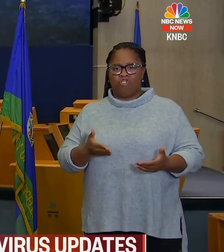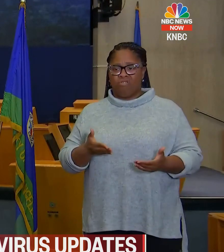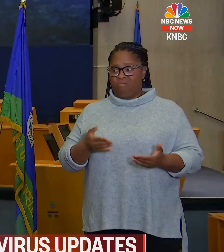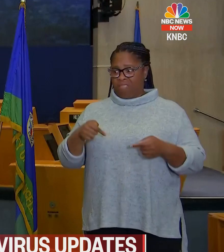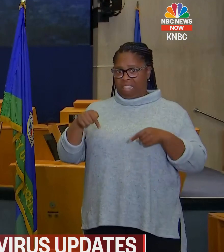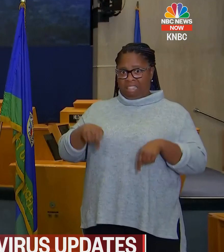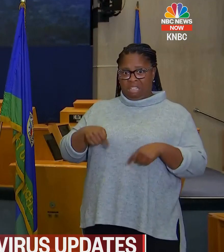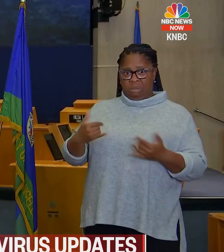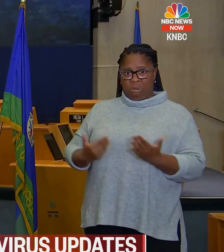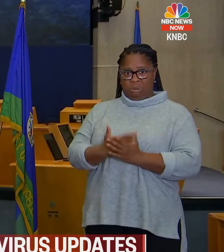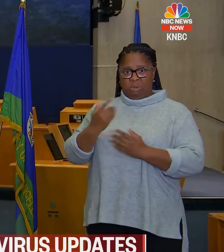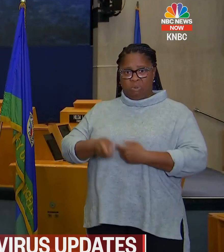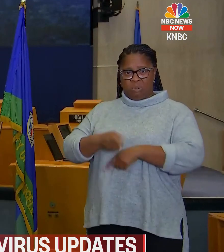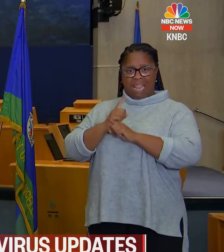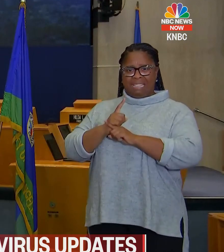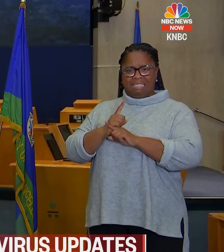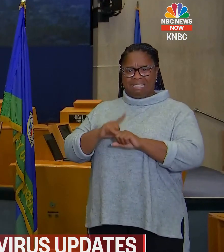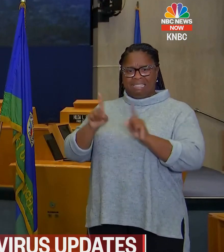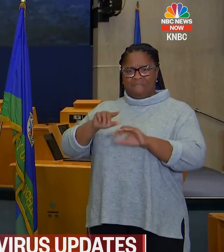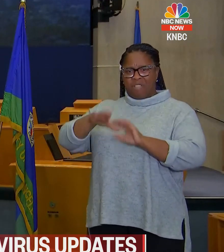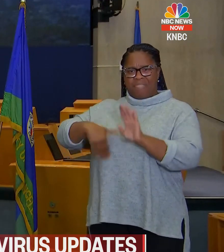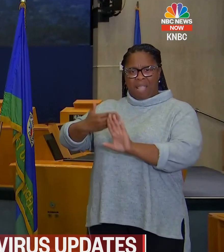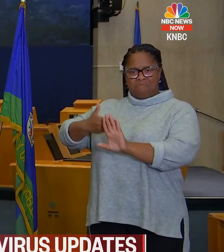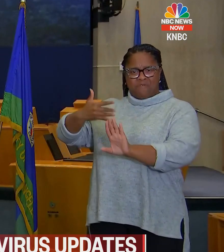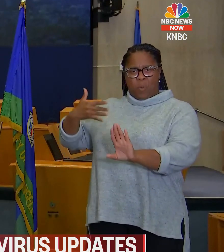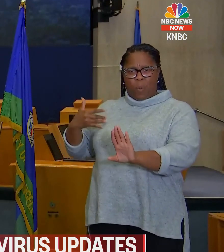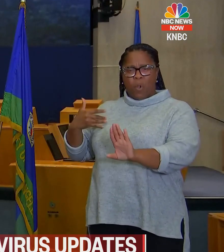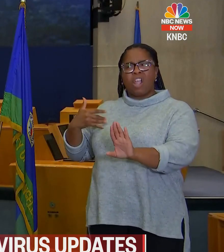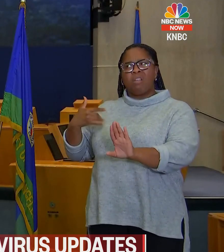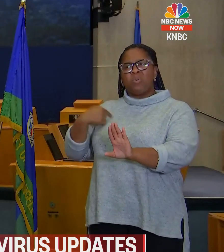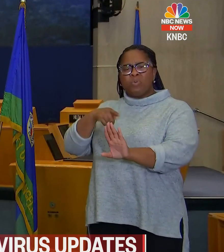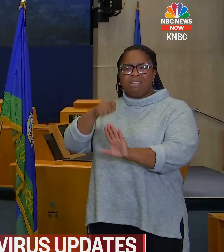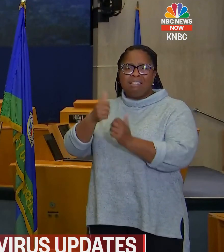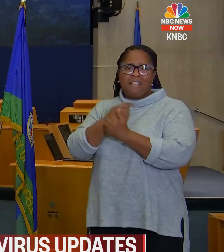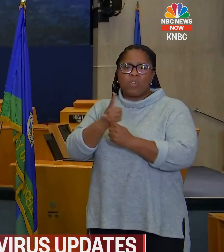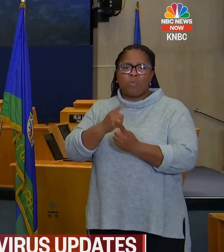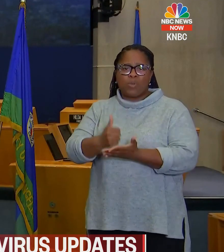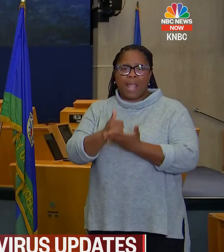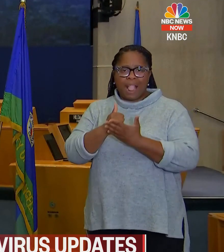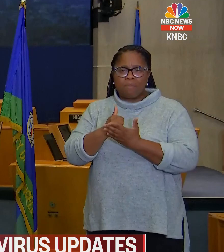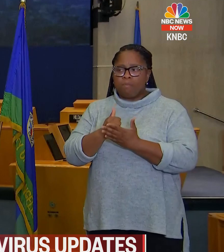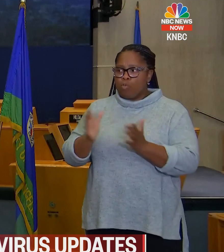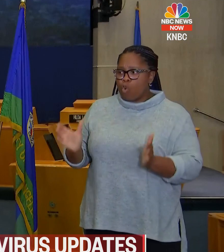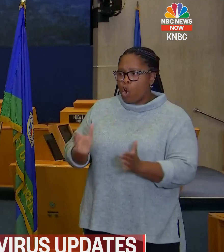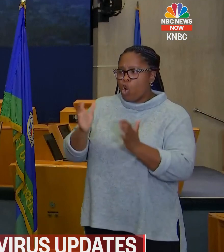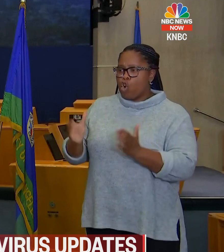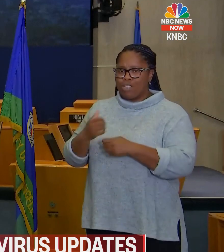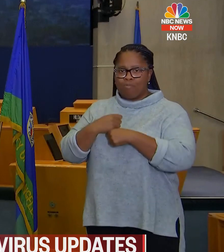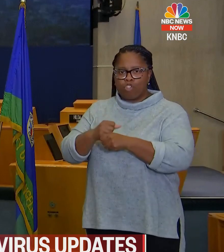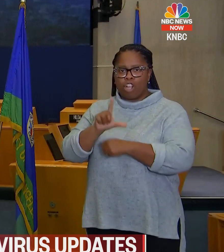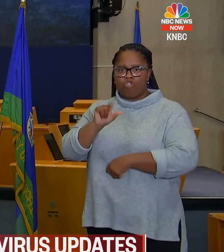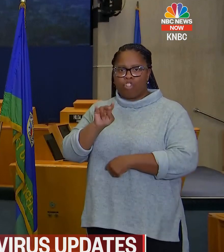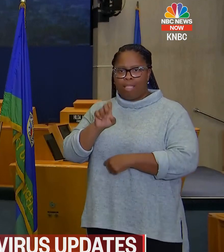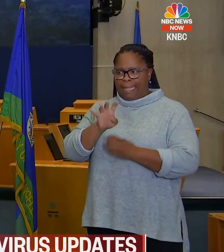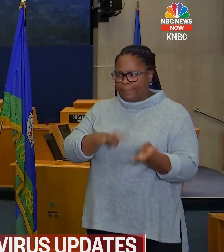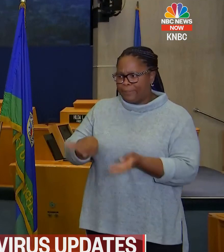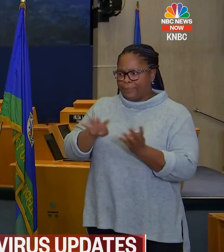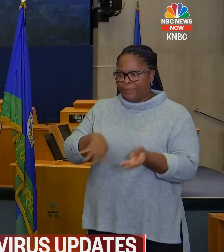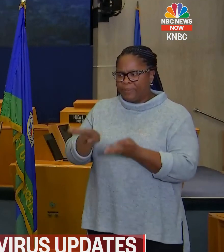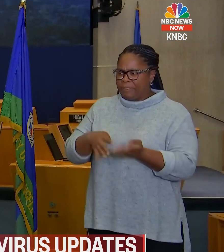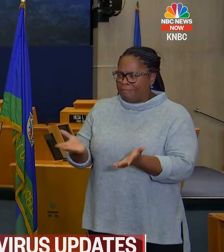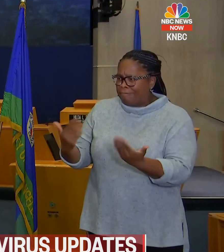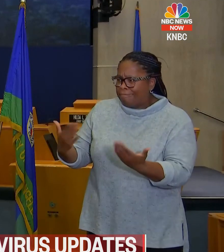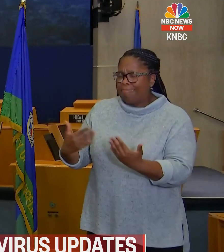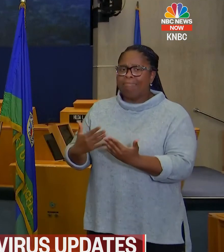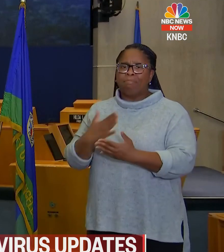seen in generations, we need everyone to help us. We are urging production lines to start making the critical materials